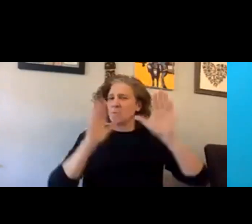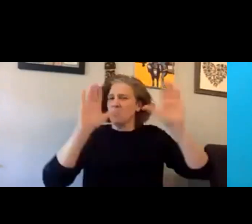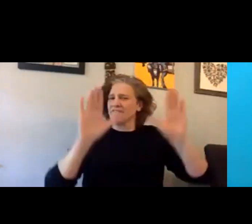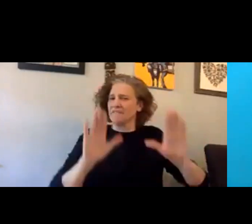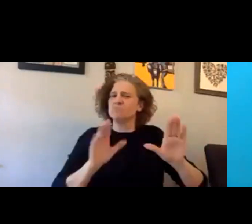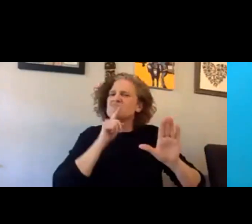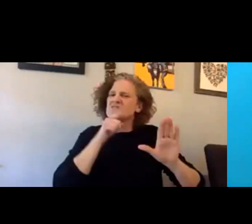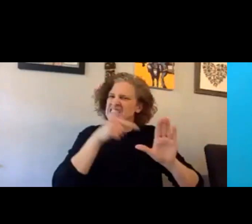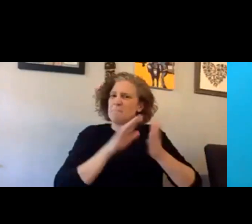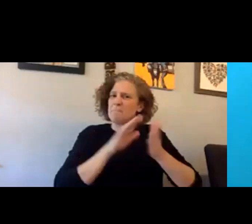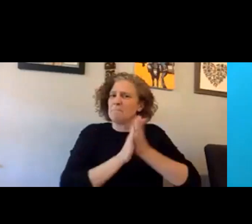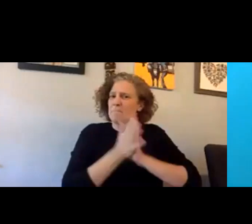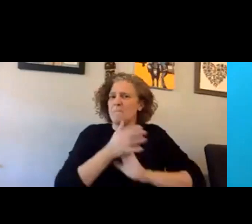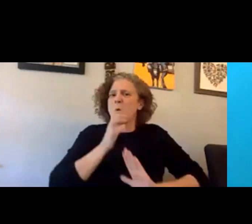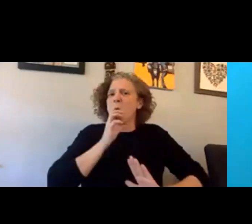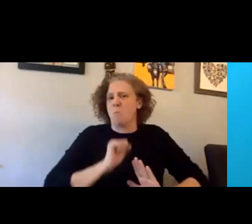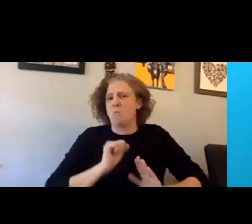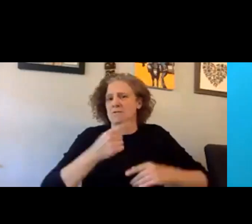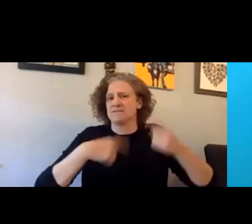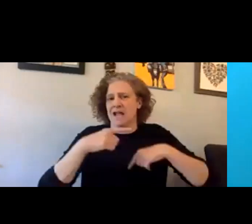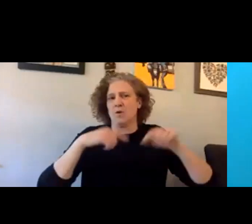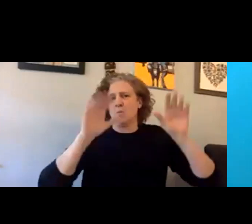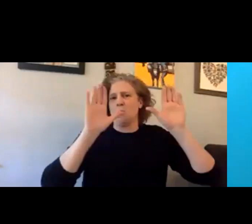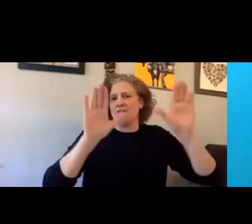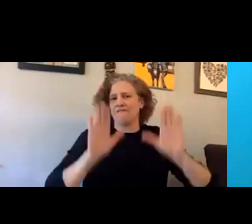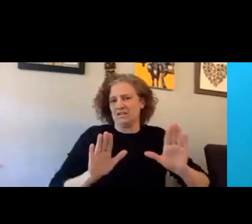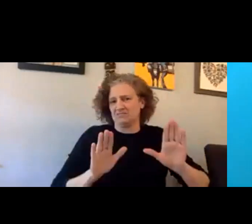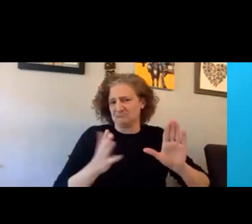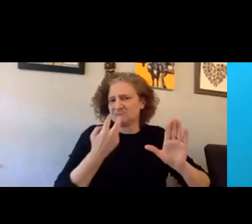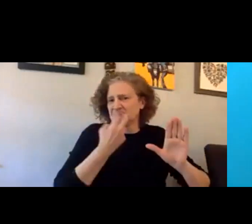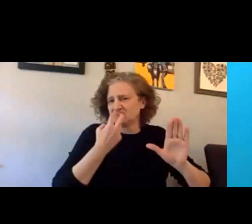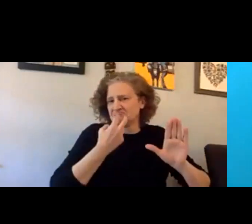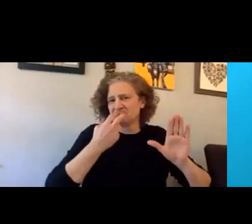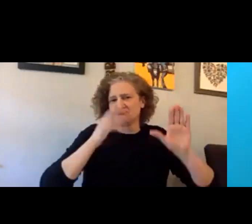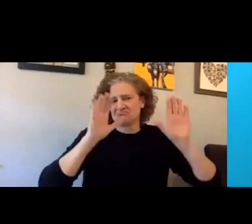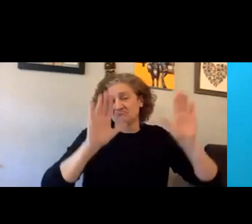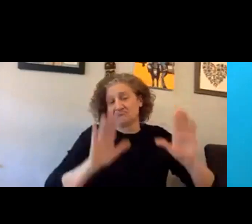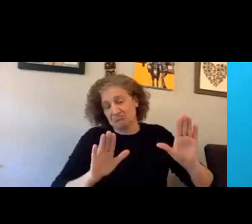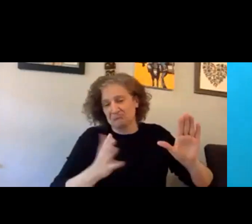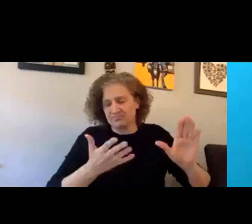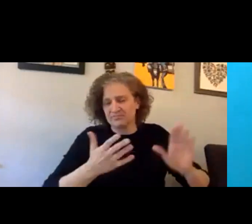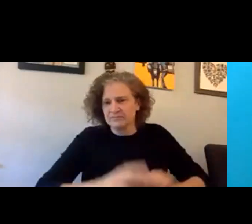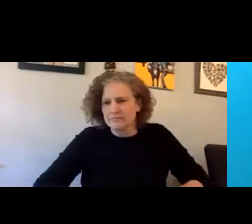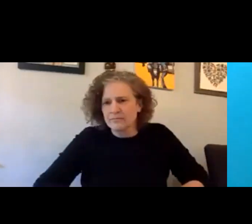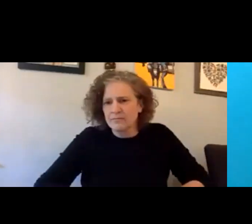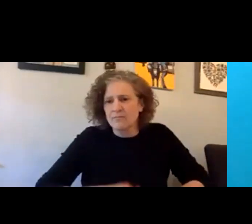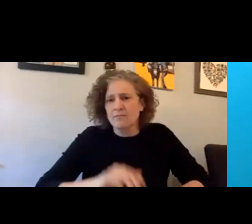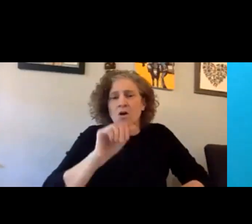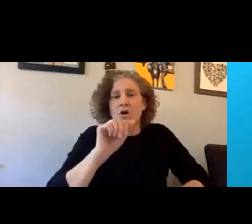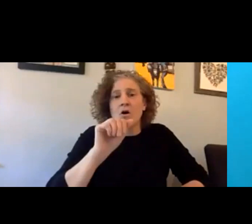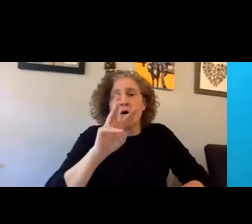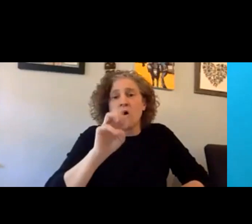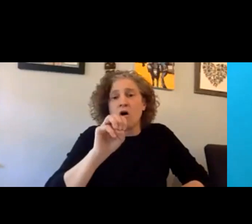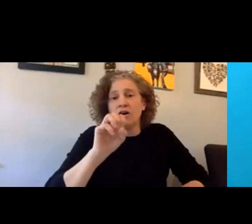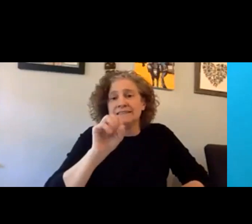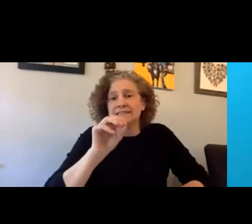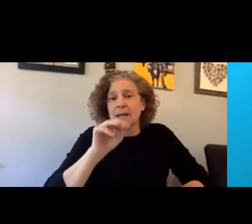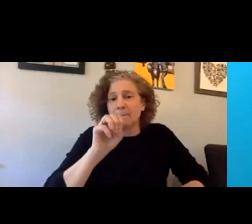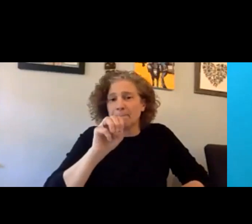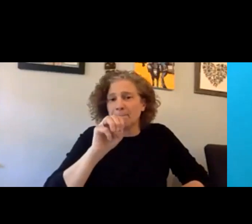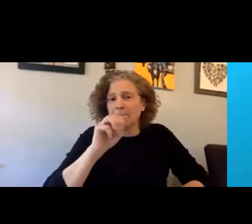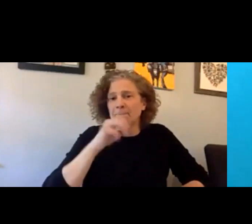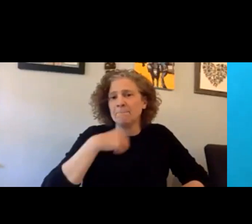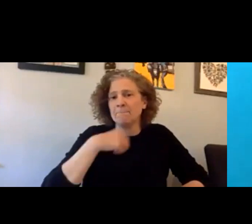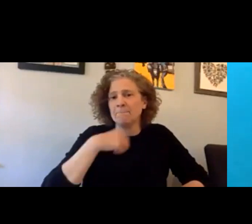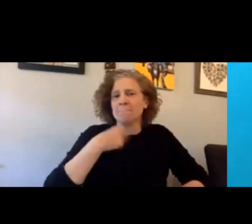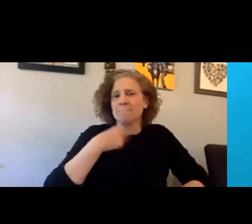in the air. I do see some people touch twice in the air, but they tend to be older people and they tend to mouth the